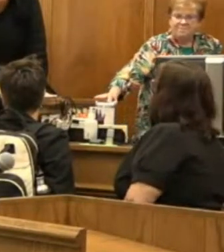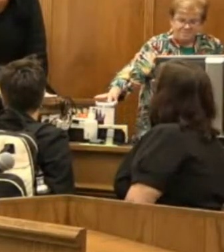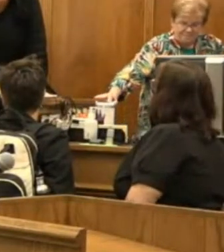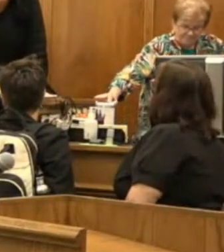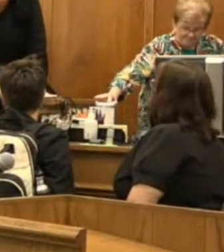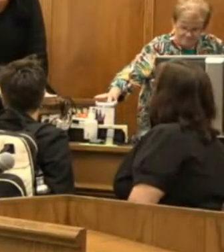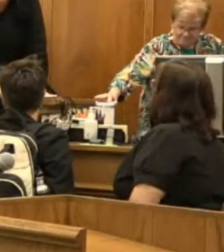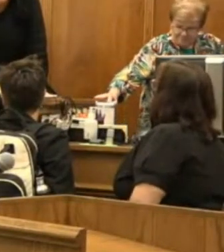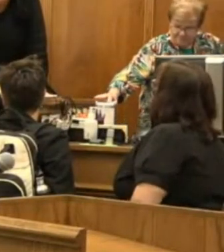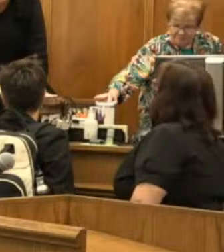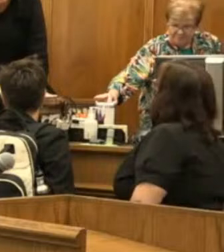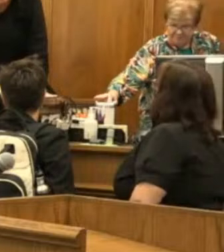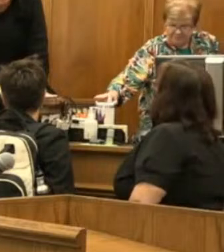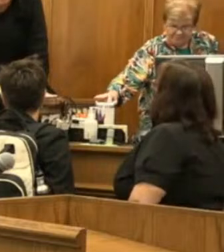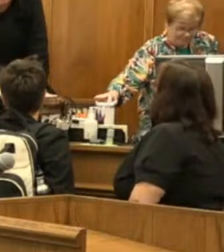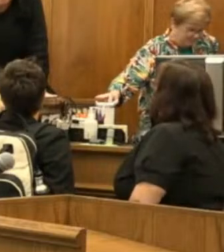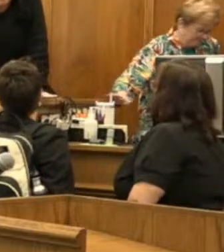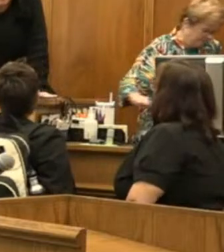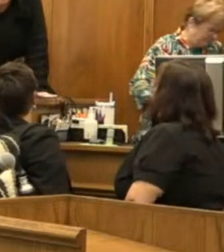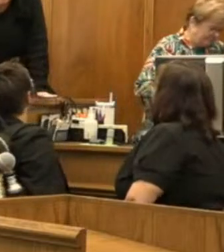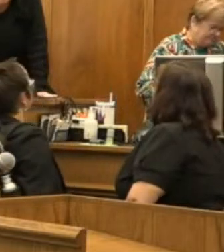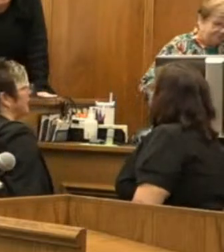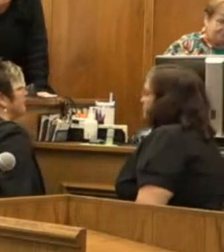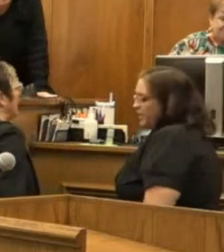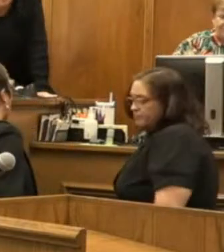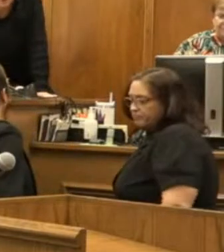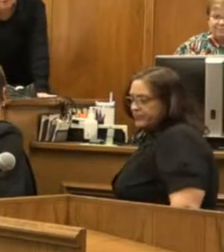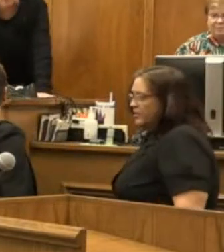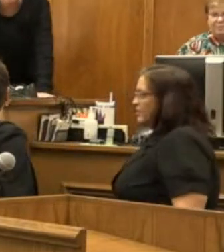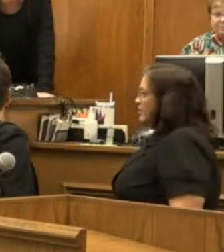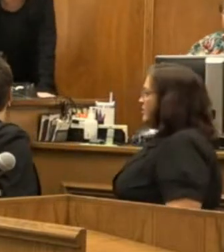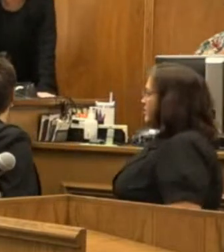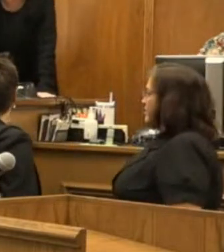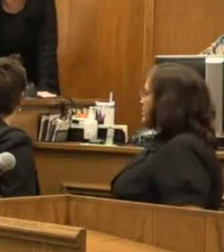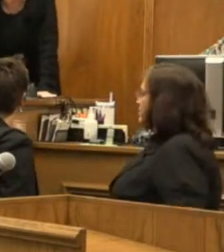Yeah, I need to. No, I will.